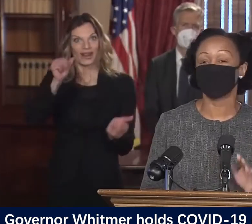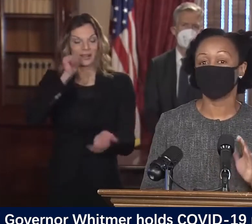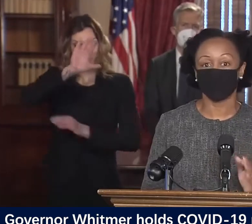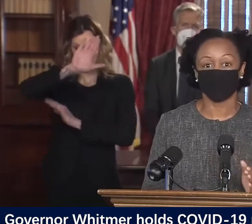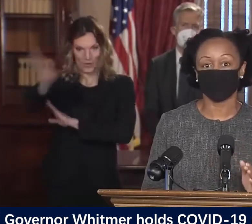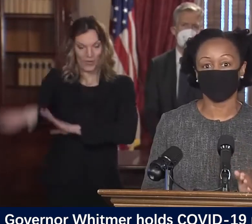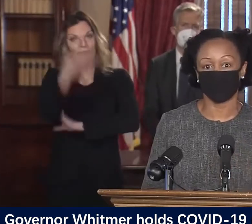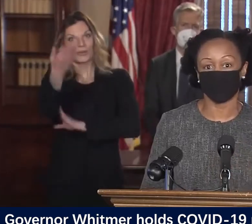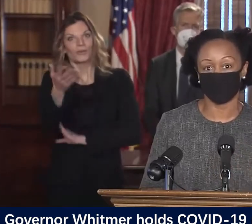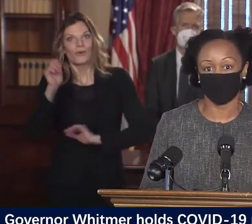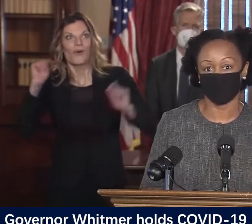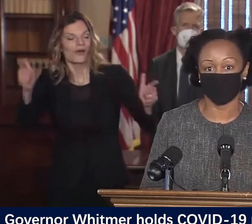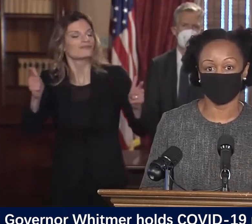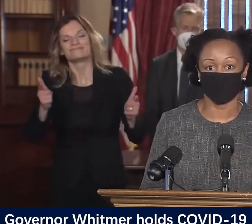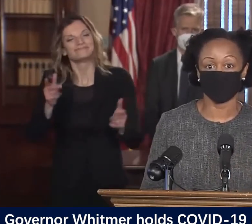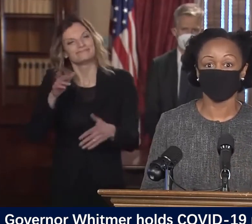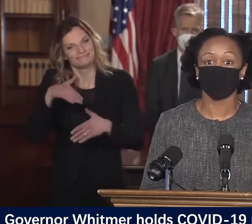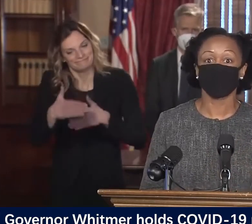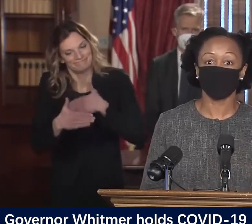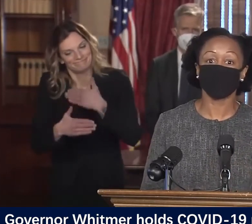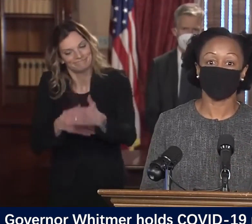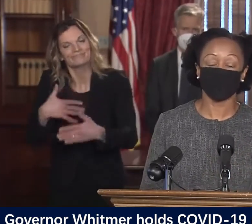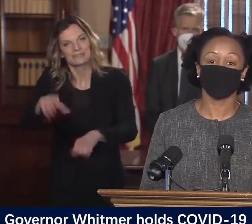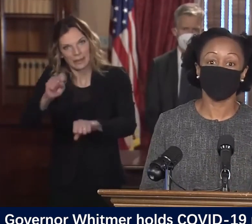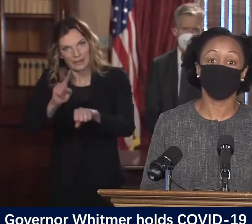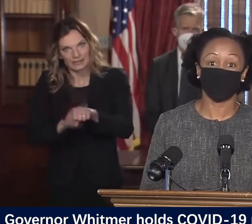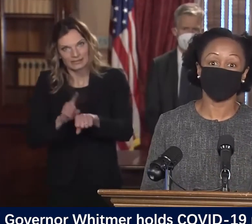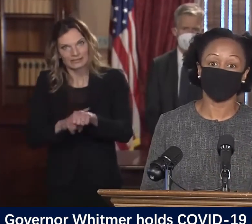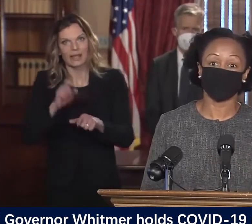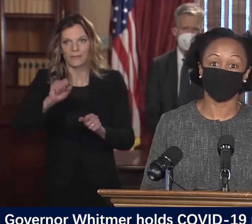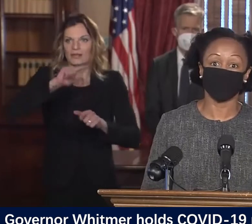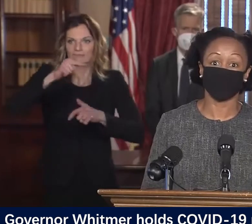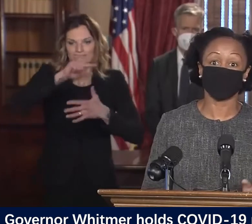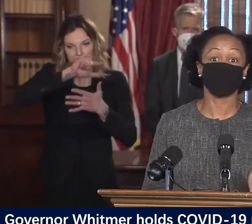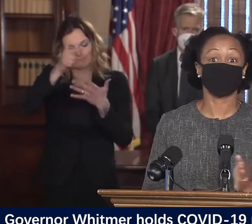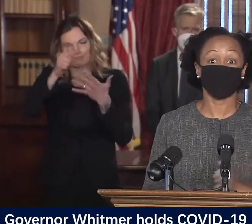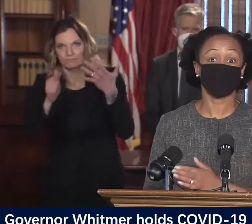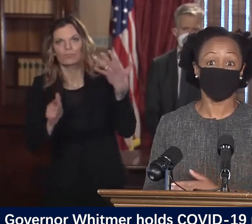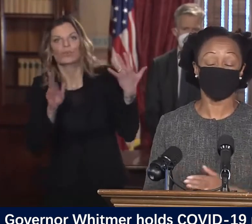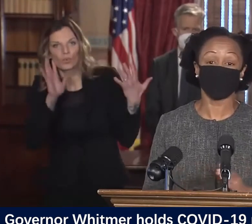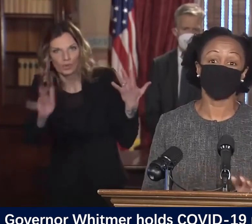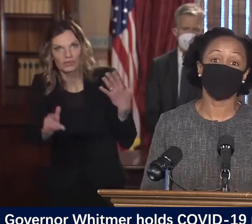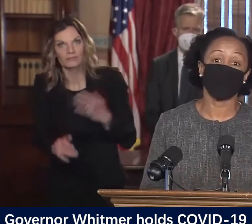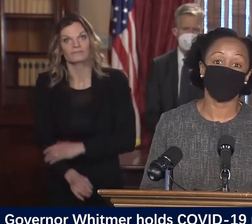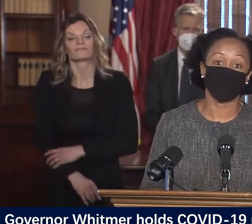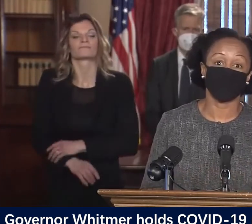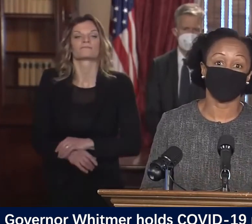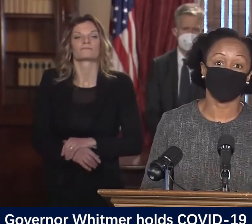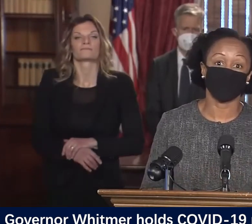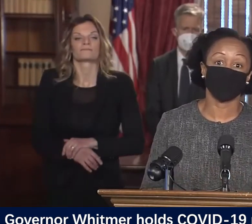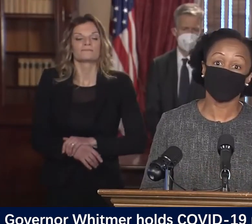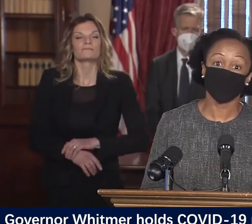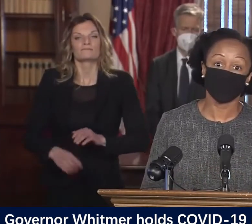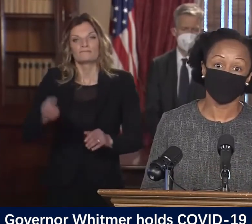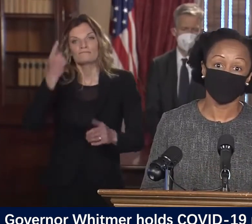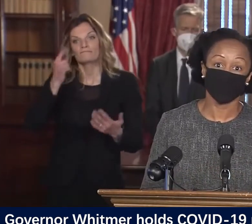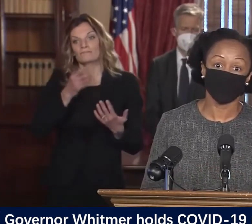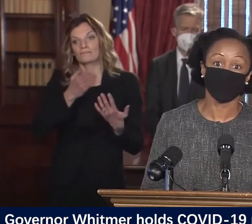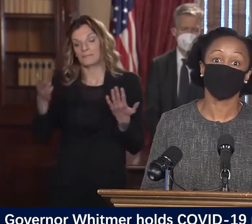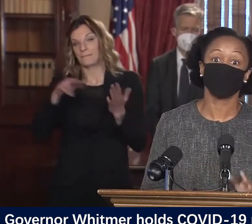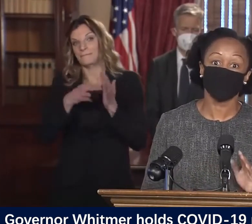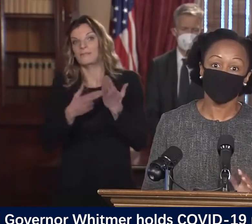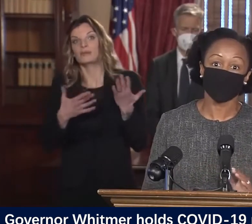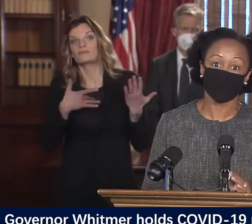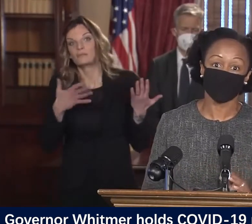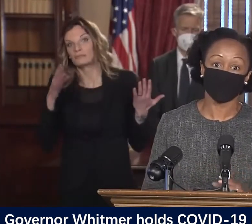day, looking at our website, as I said. We will likely be well into the second half of 2021